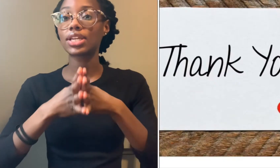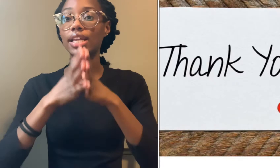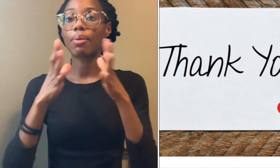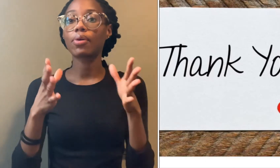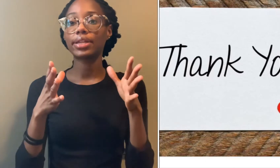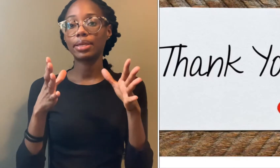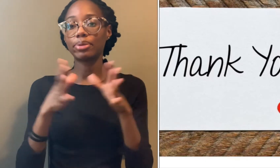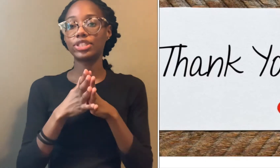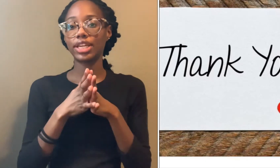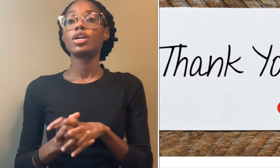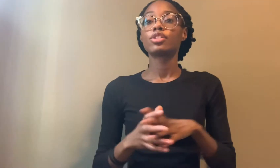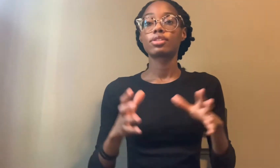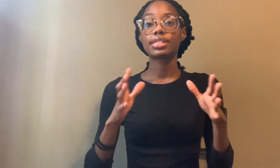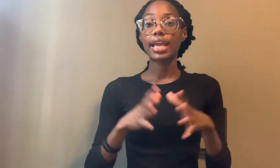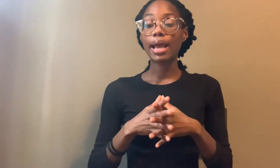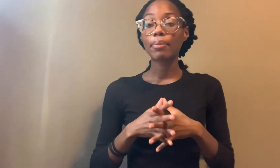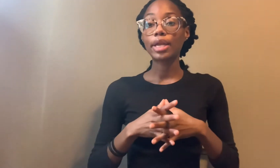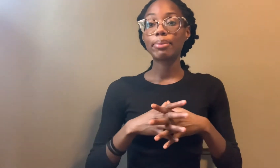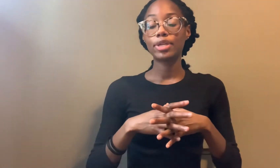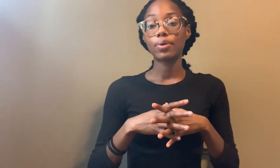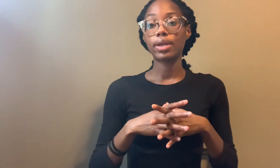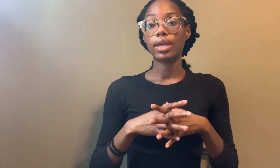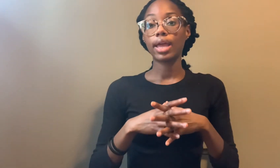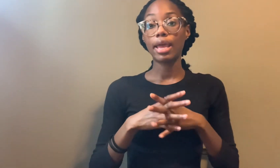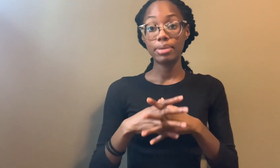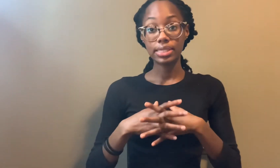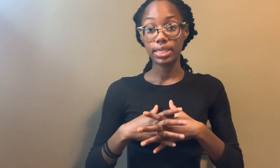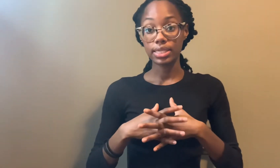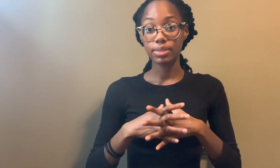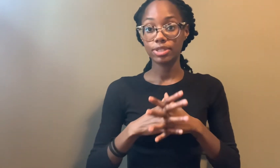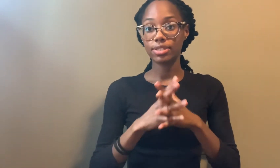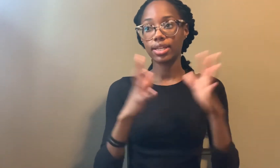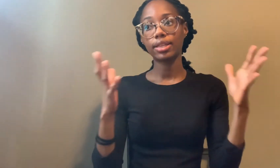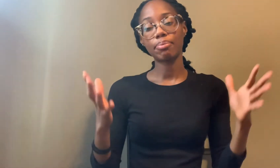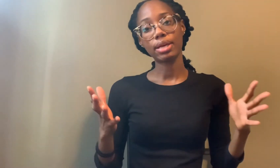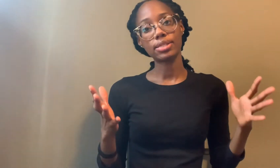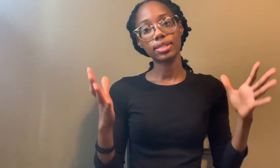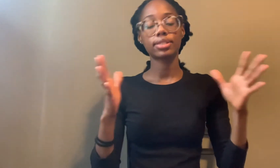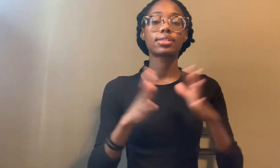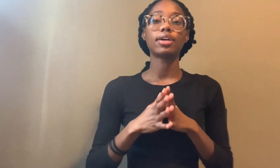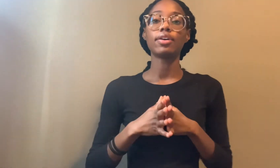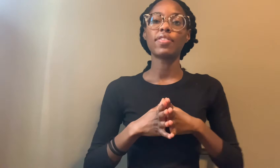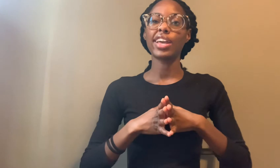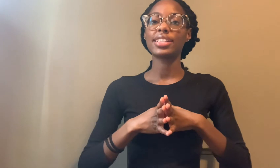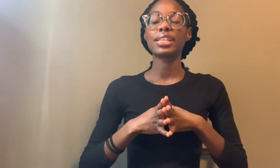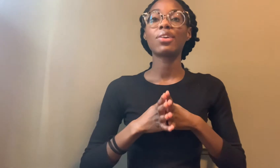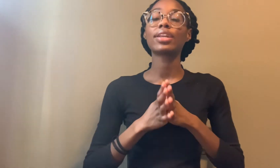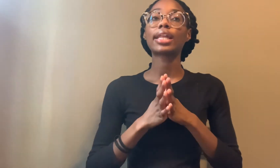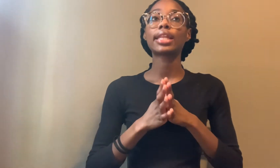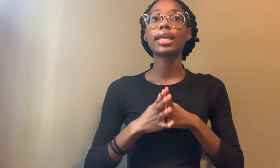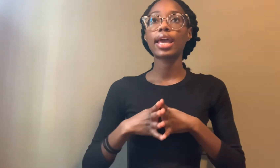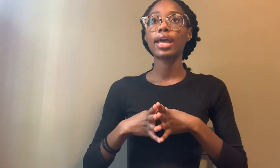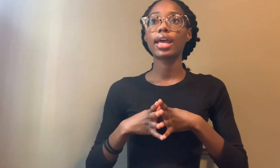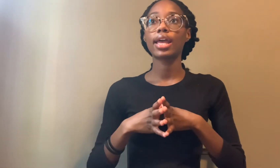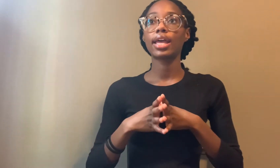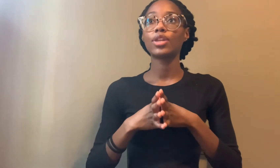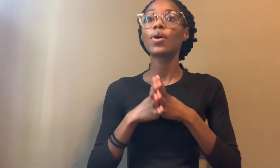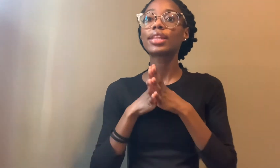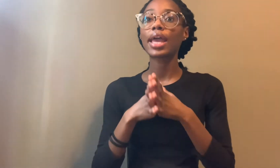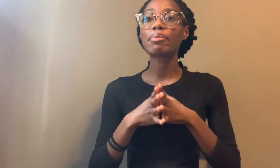I will greatly appreciate it. So today I'm going to be doing ABCs, which is like the basics of ASL, and I think knowing the